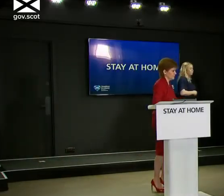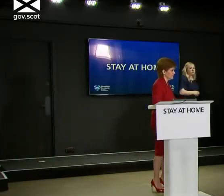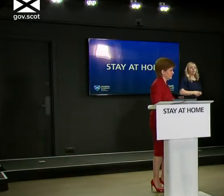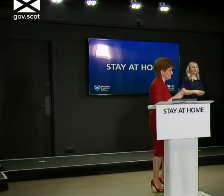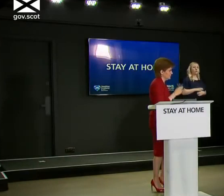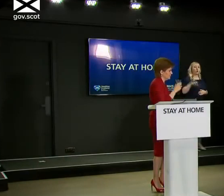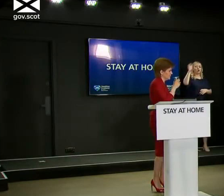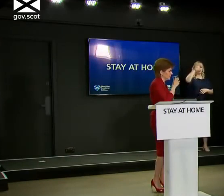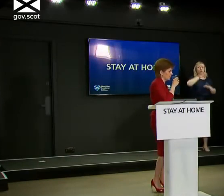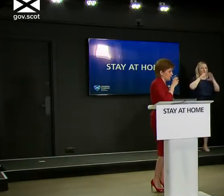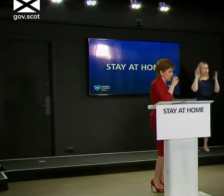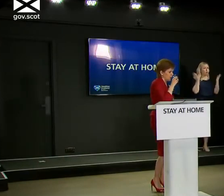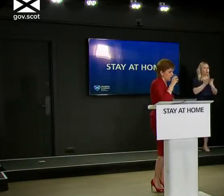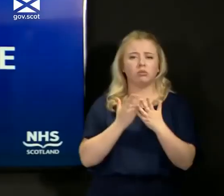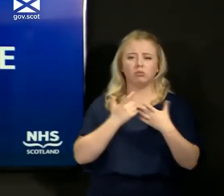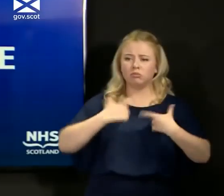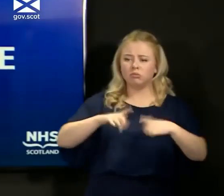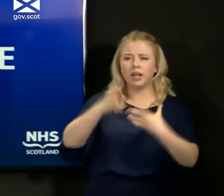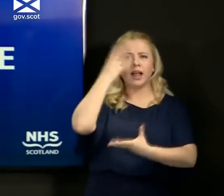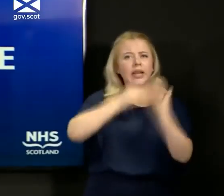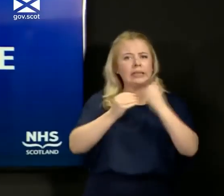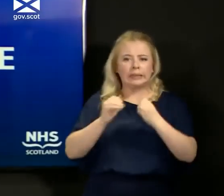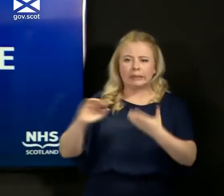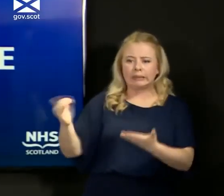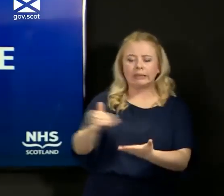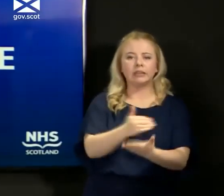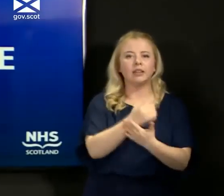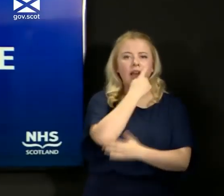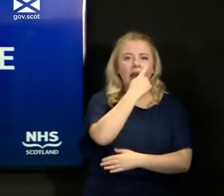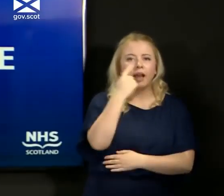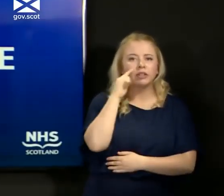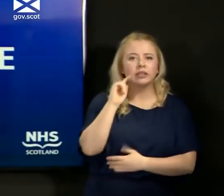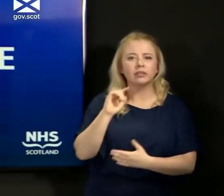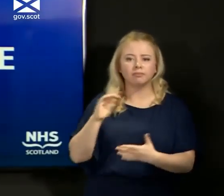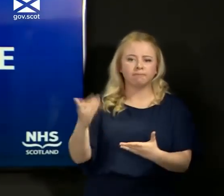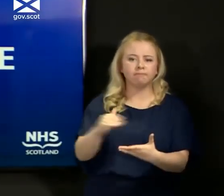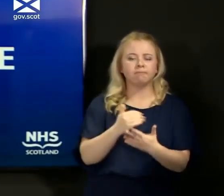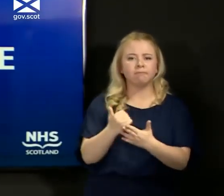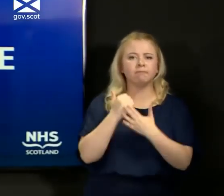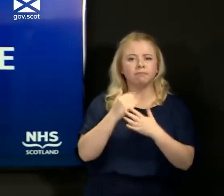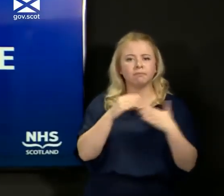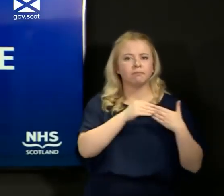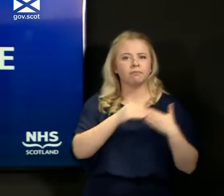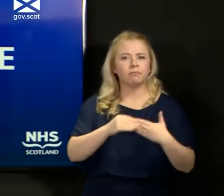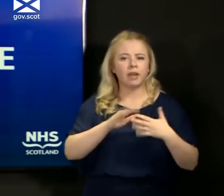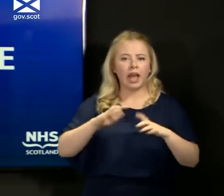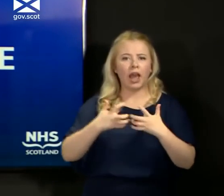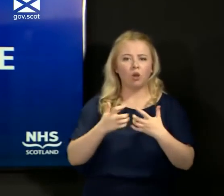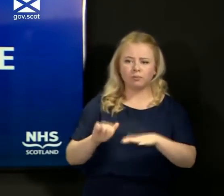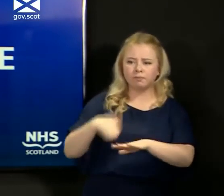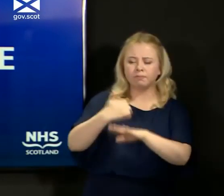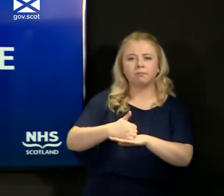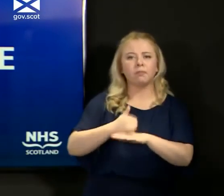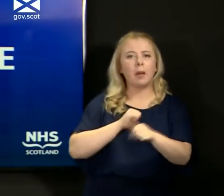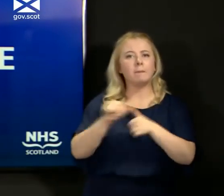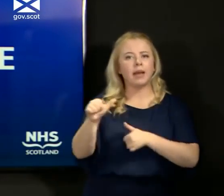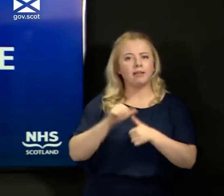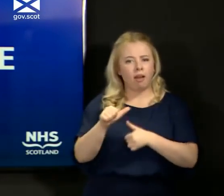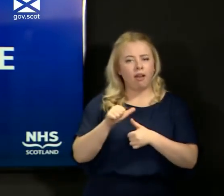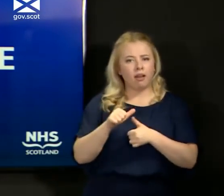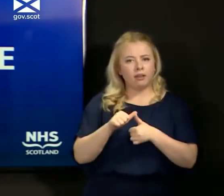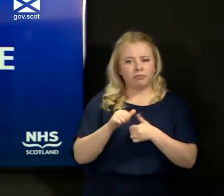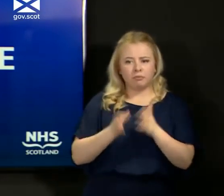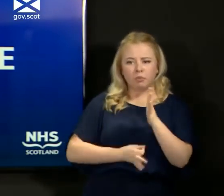constantly learning and accumulating evidence that helps us guide us how we can institute better and